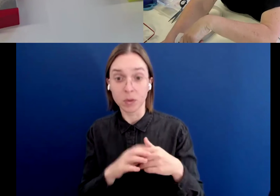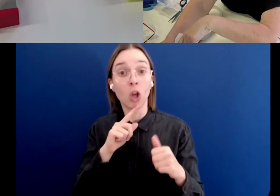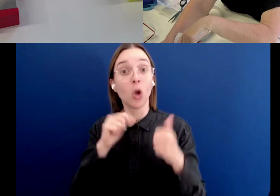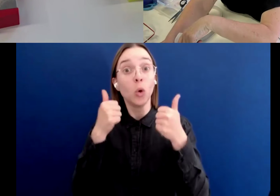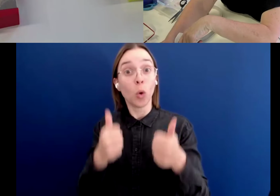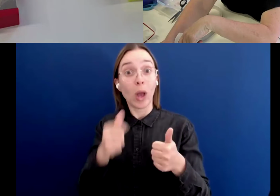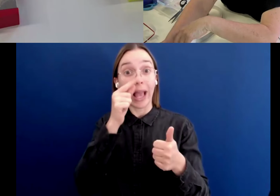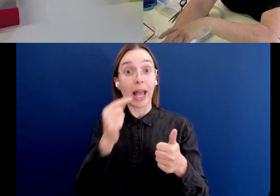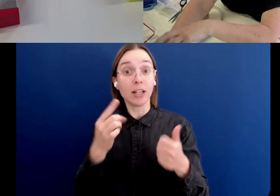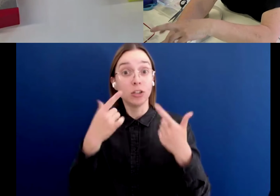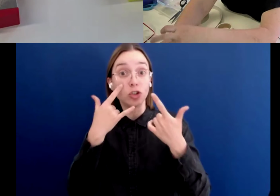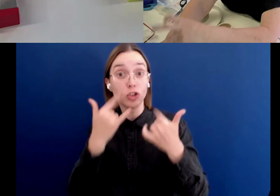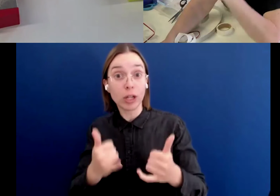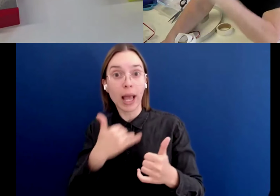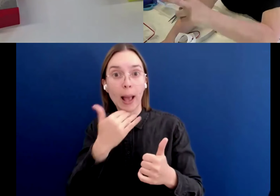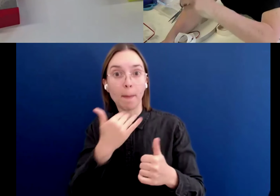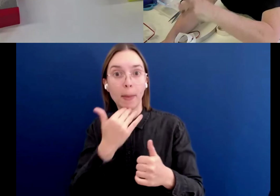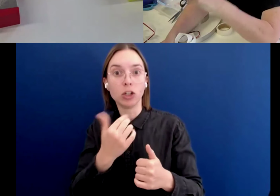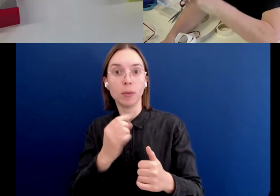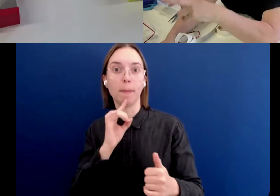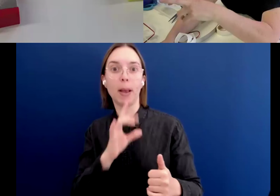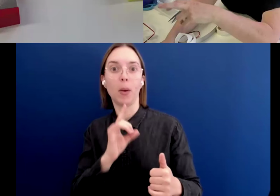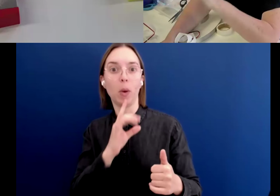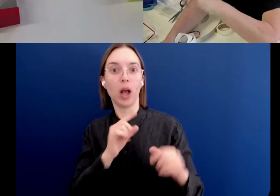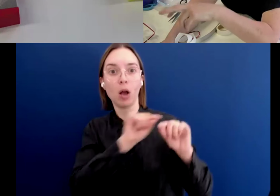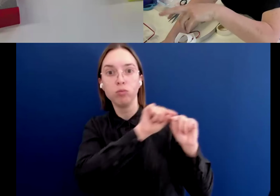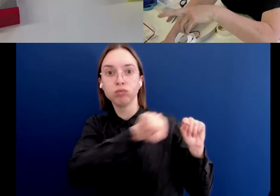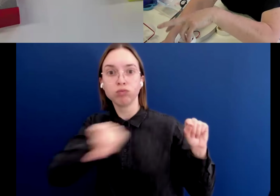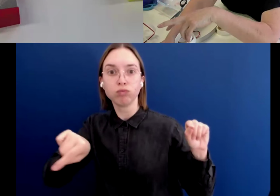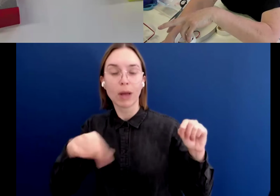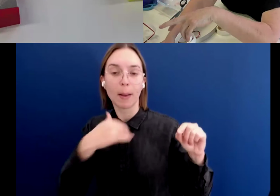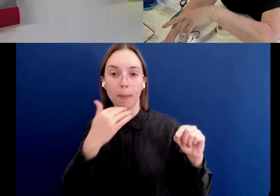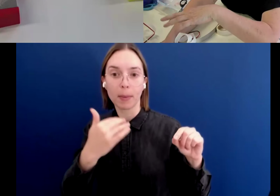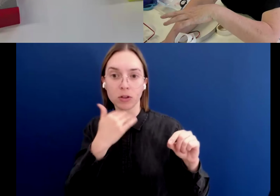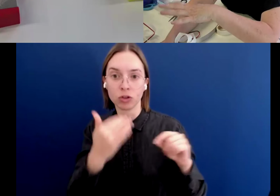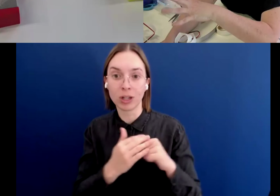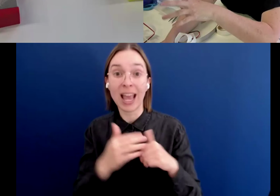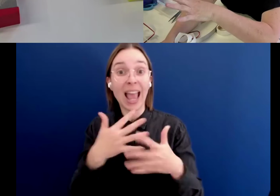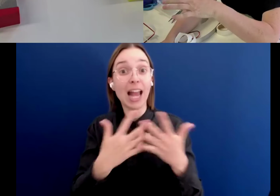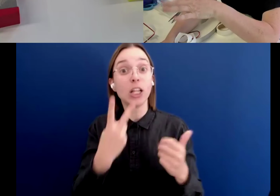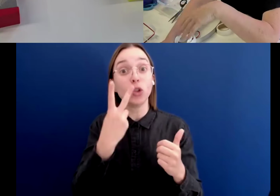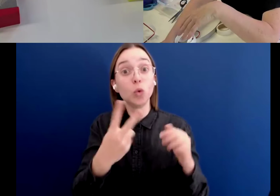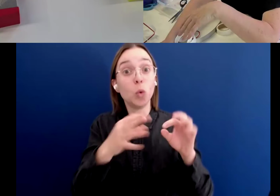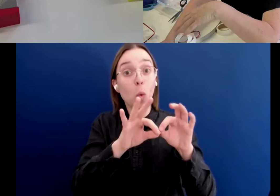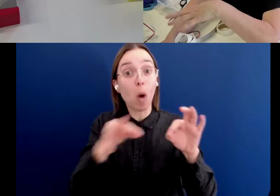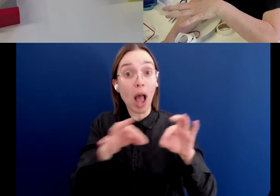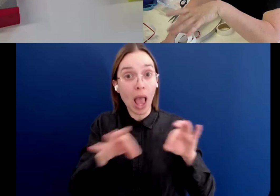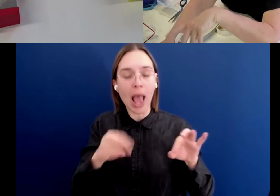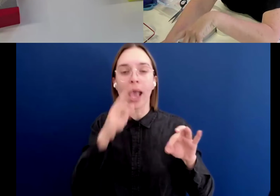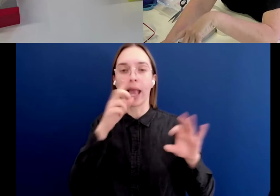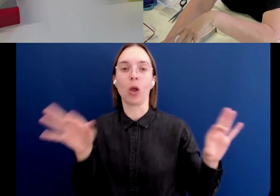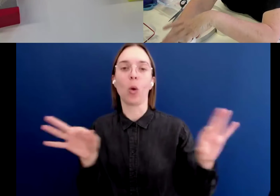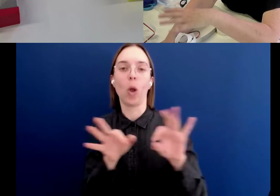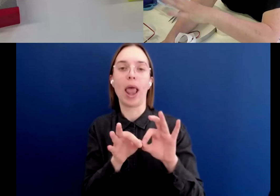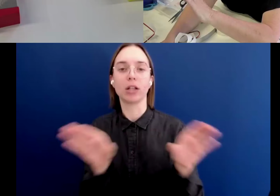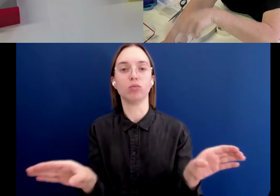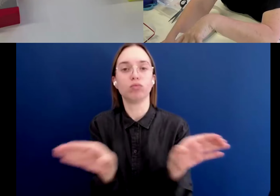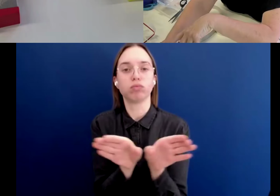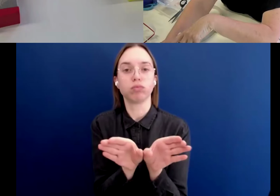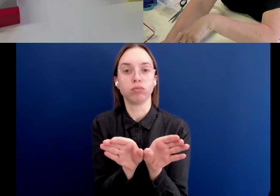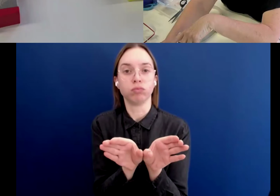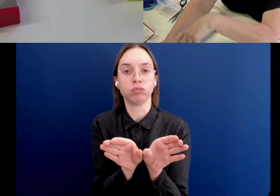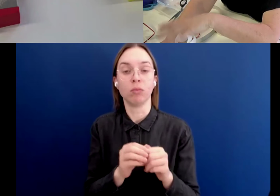power. And basically anything that has two wires can be connected. If it's 3 volt and 2 wires,